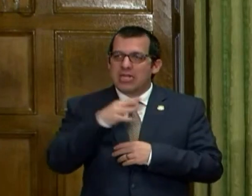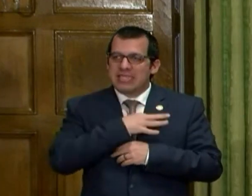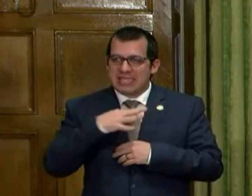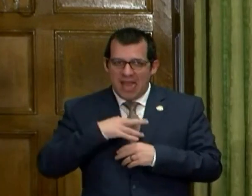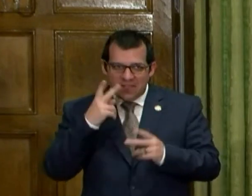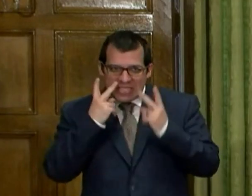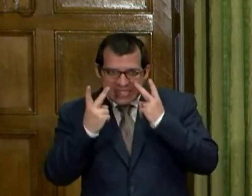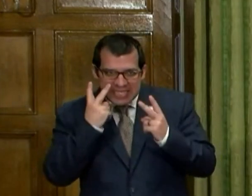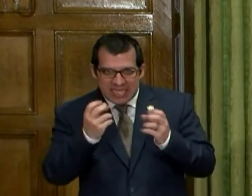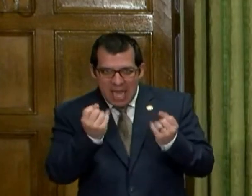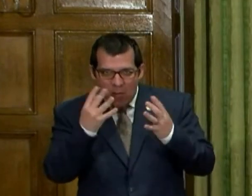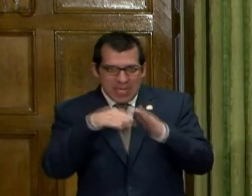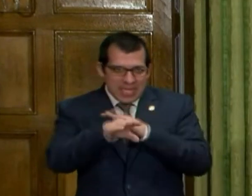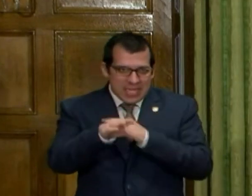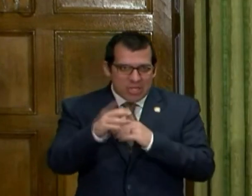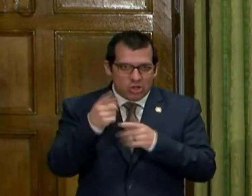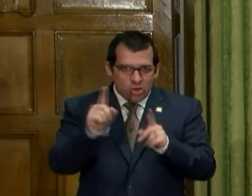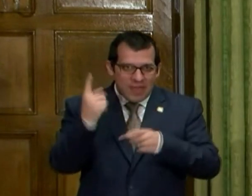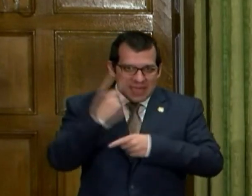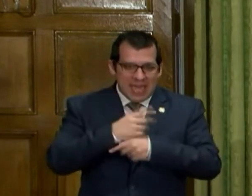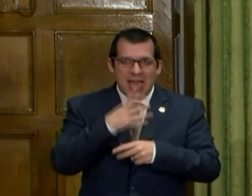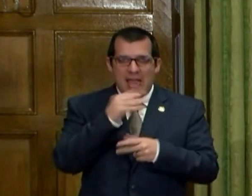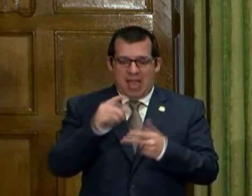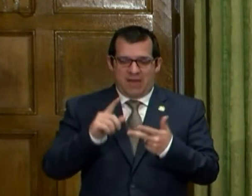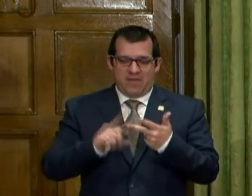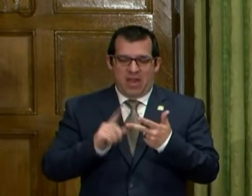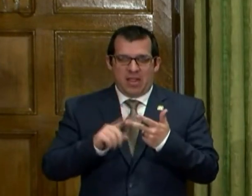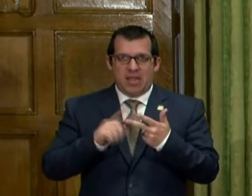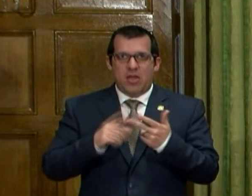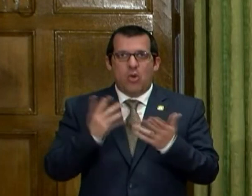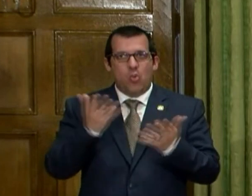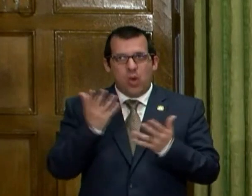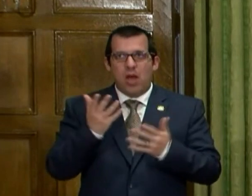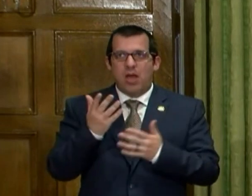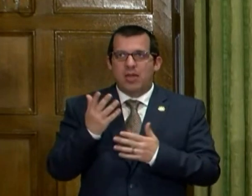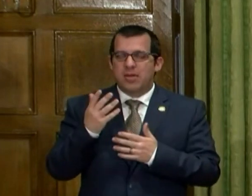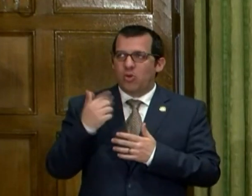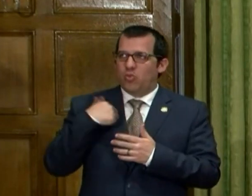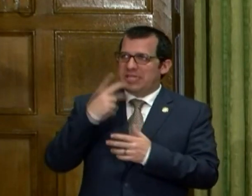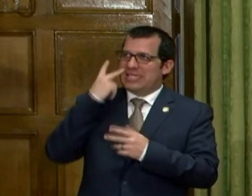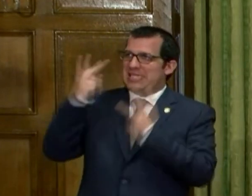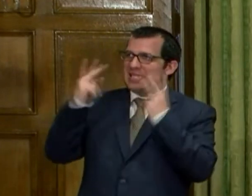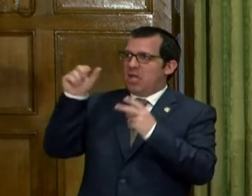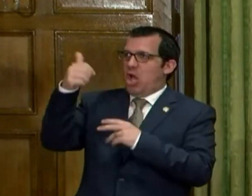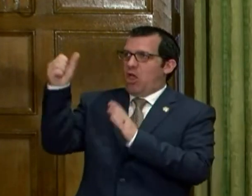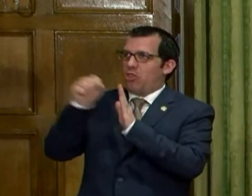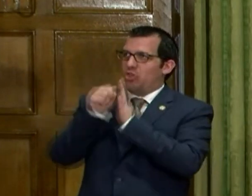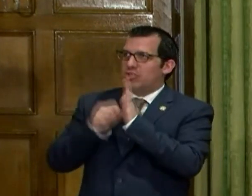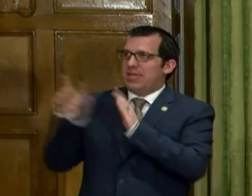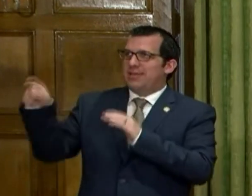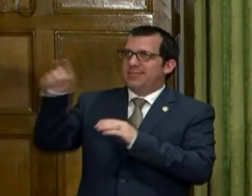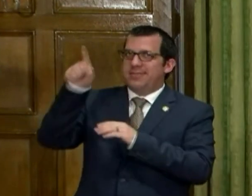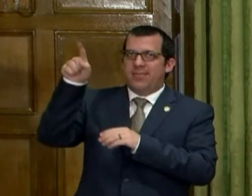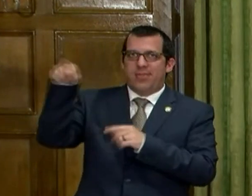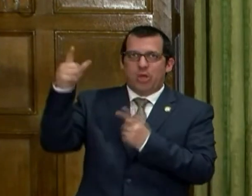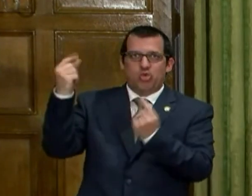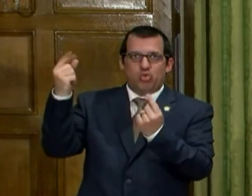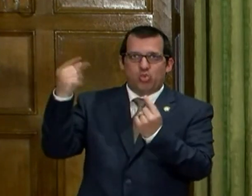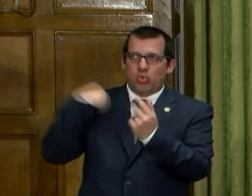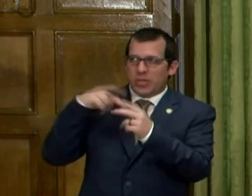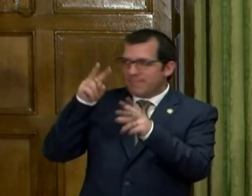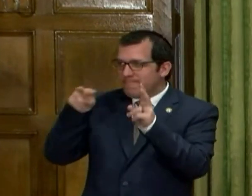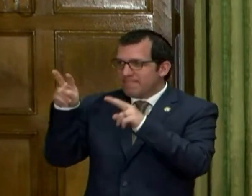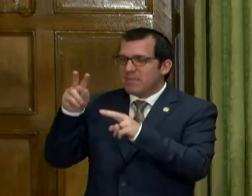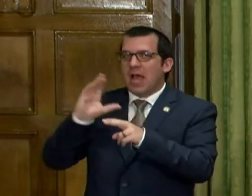public. And finally, best practices from other states. It is our desire to